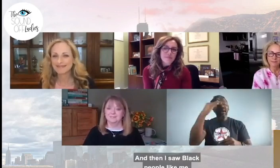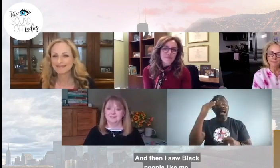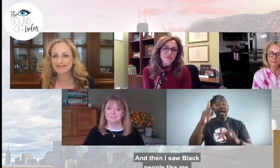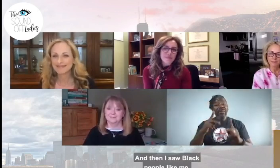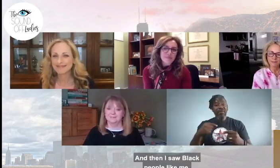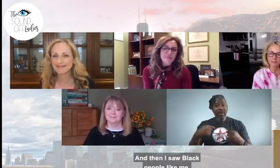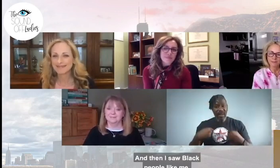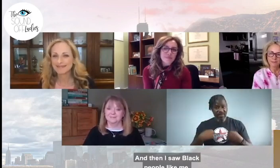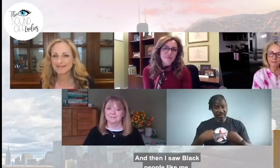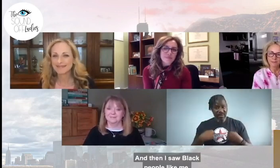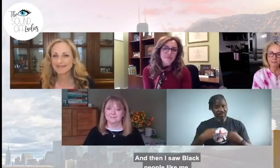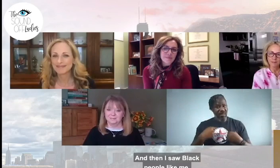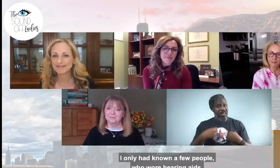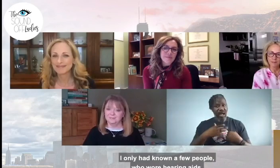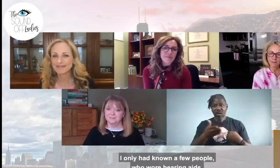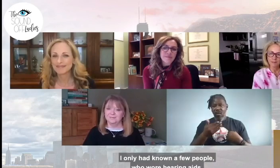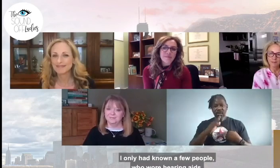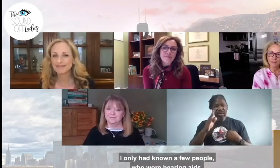entered Gallaudet, I was like, wow, there's people like me.